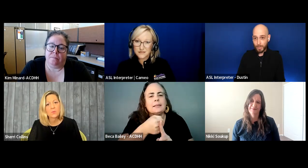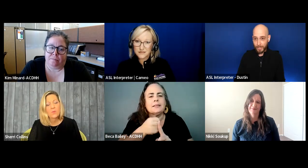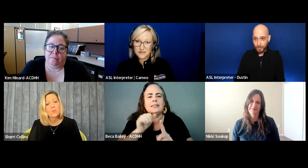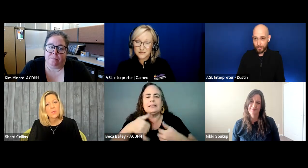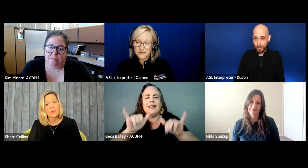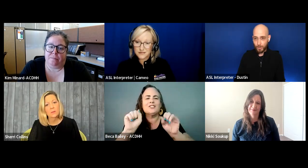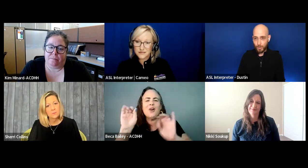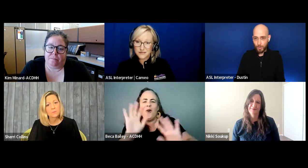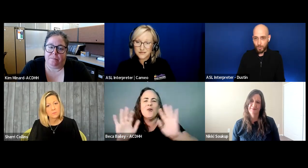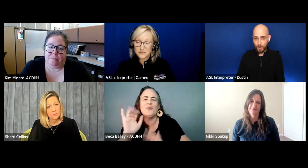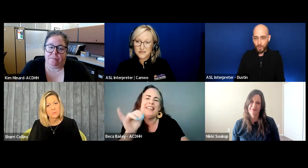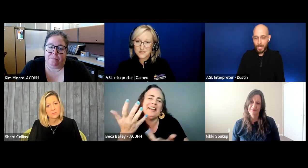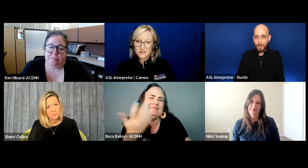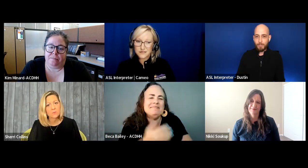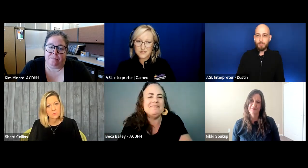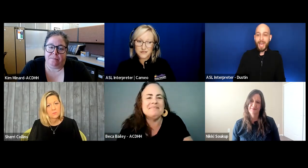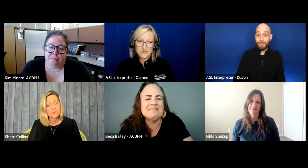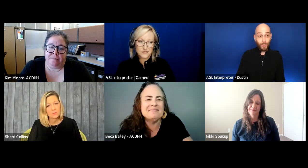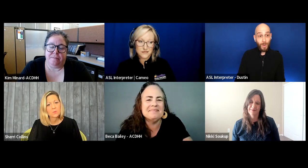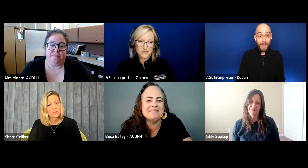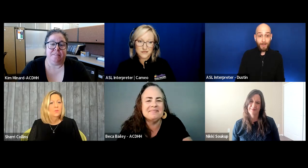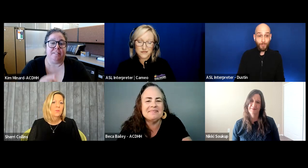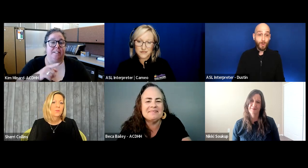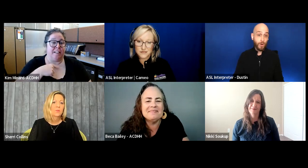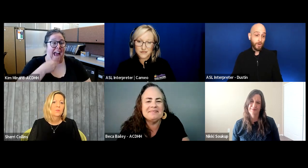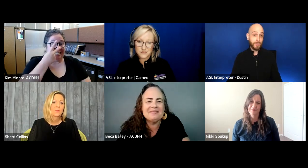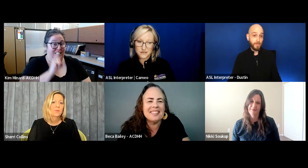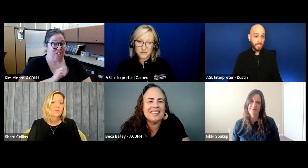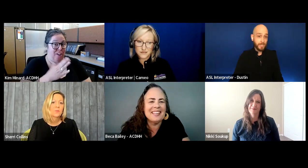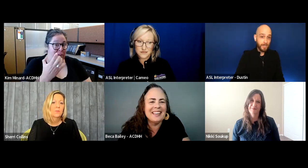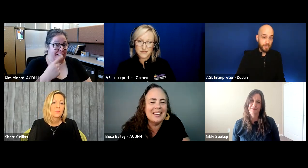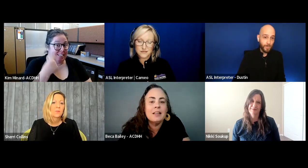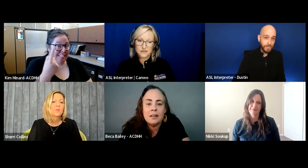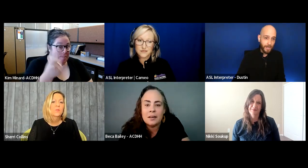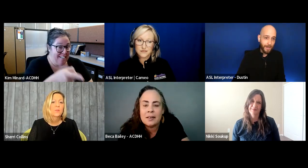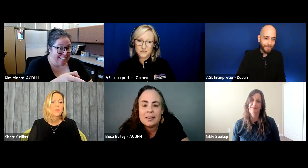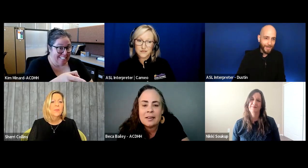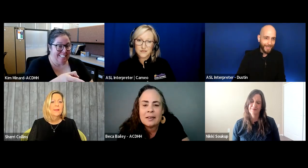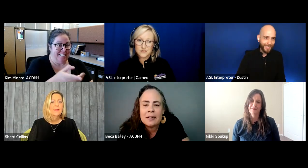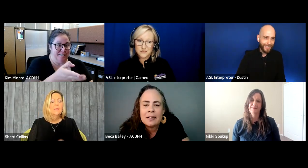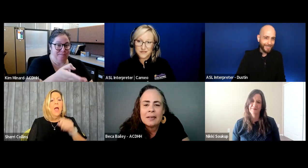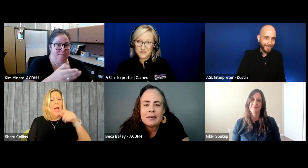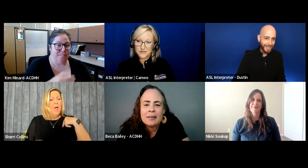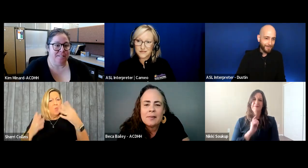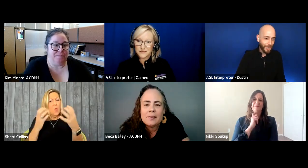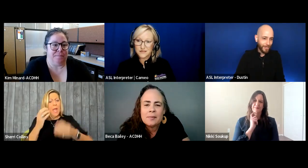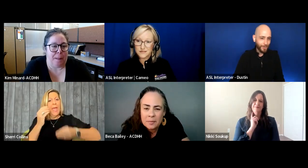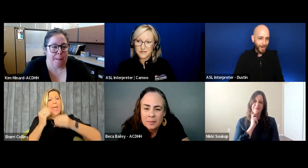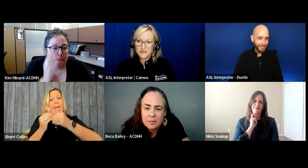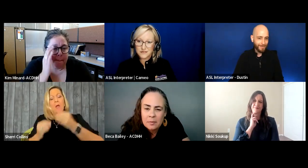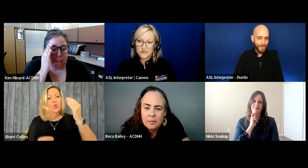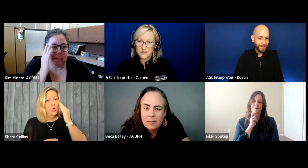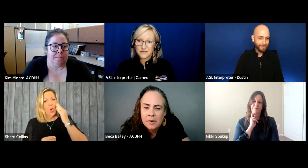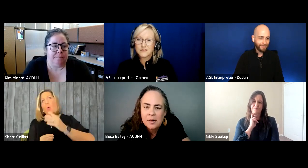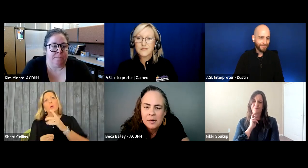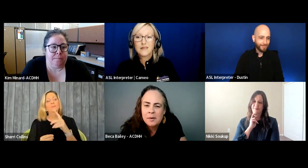those trailblazers who paved the way for Coda to be the success it was today. Mrs. Kim. Sherry,